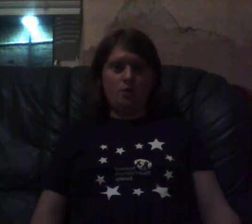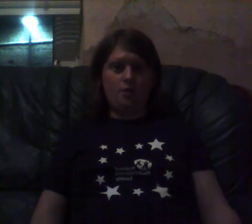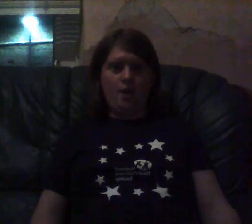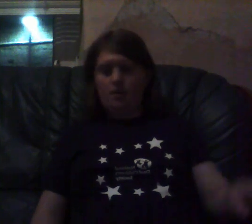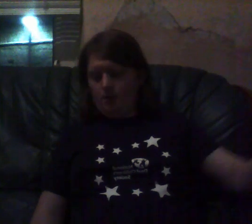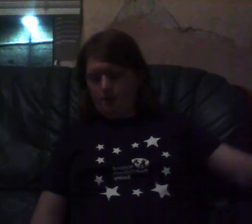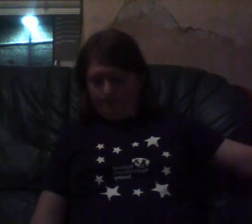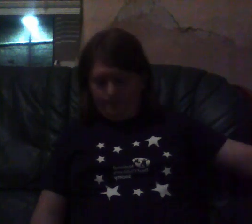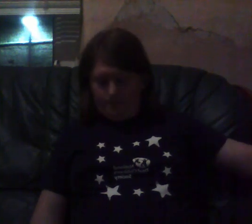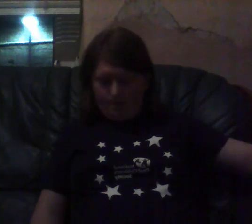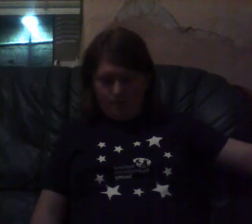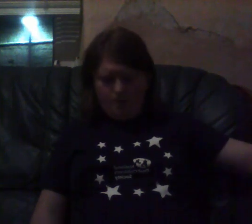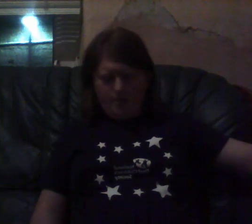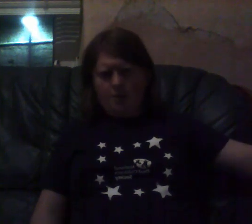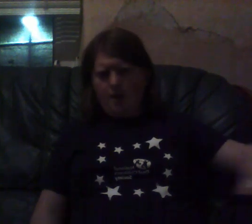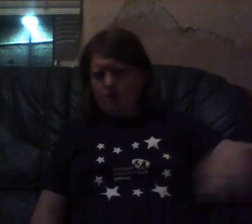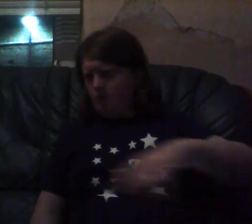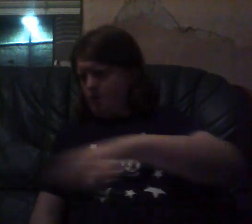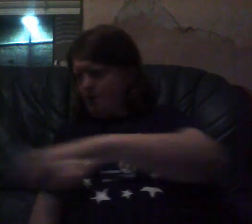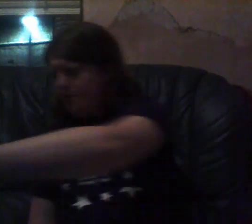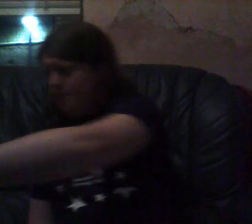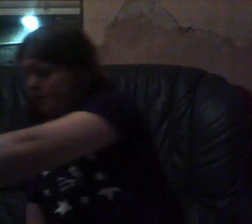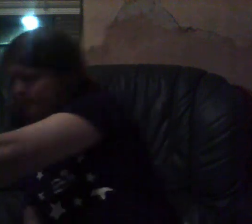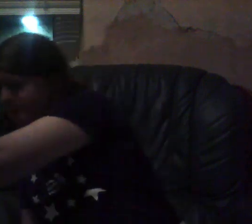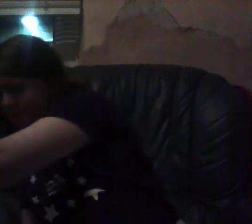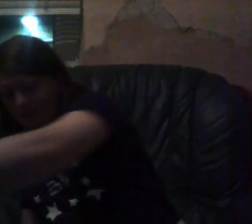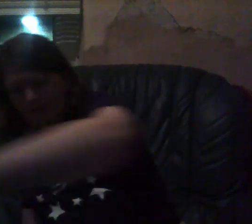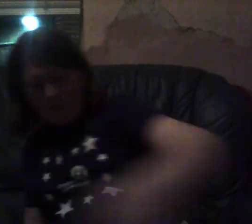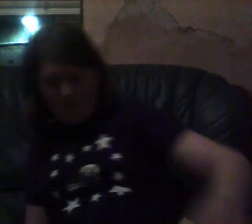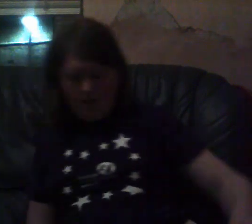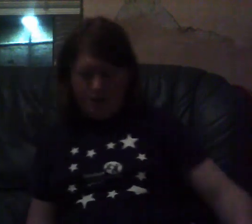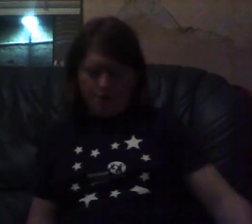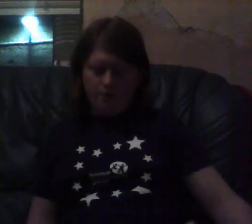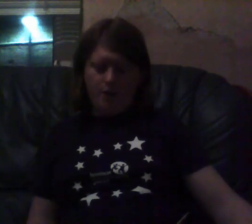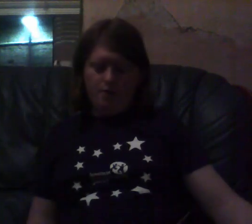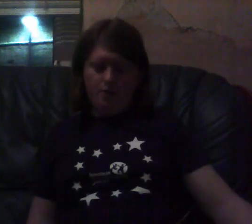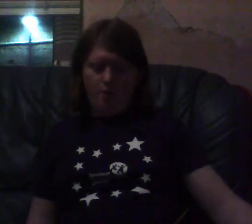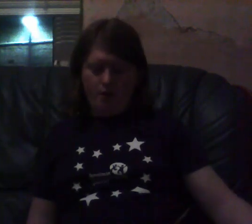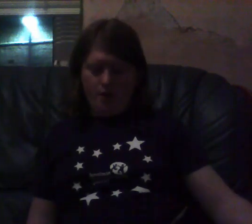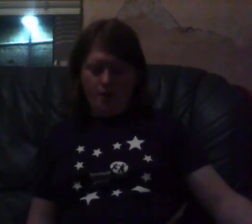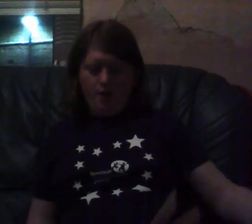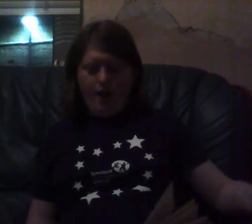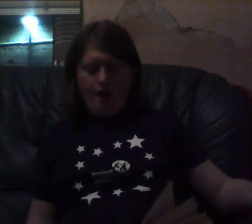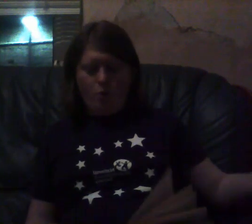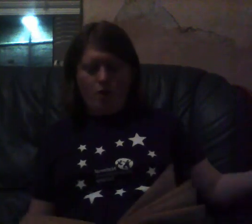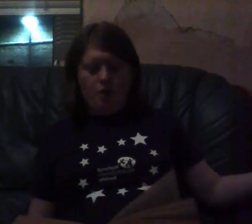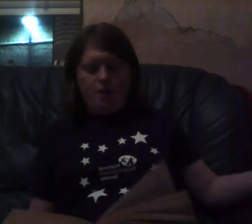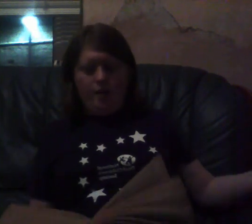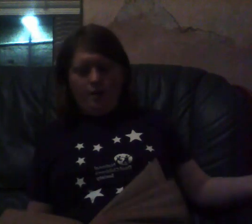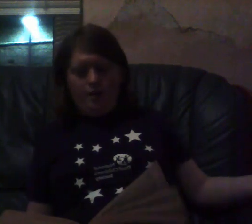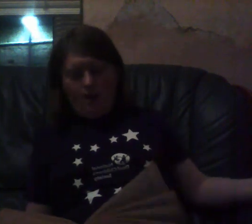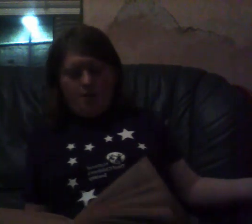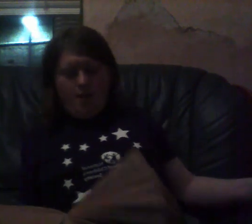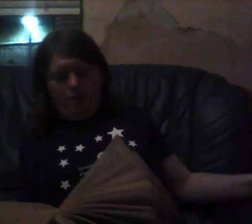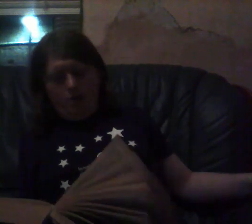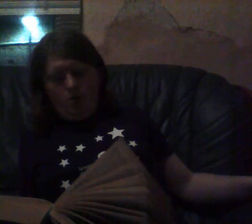it." "That's terrible," said Arthur. "Listen, birds," said Ford, "if I had one Altairian dollar for